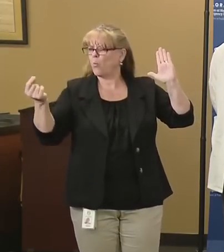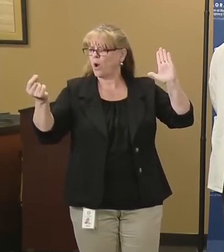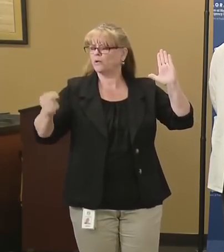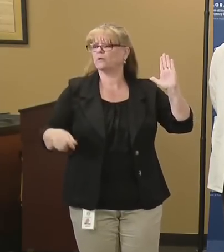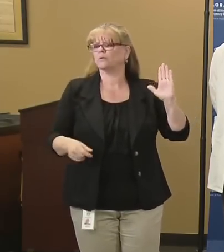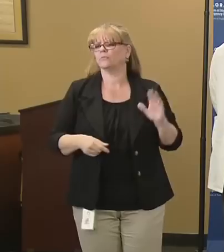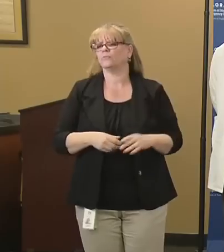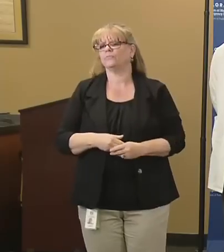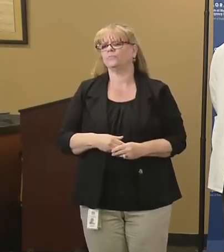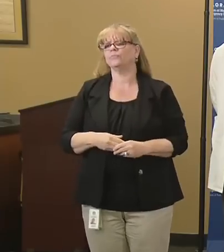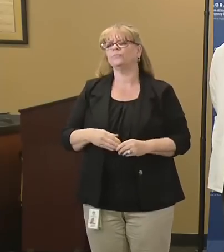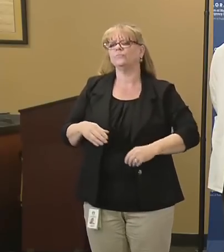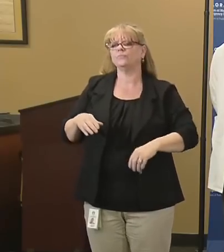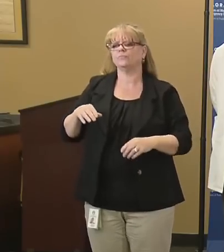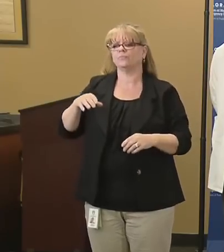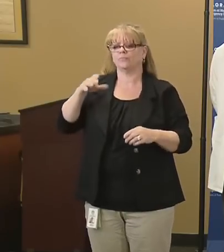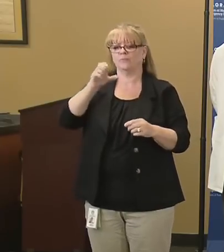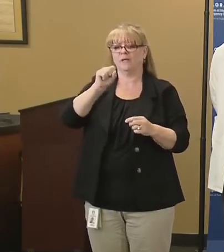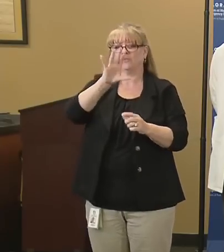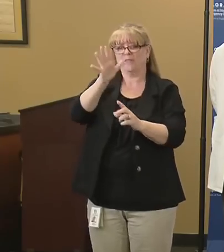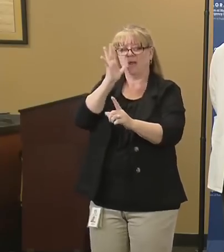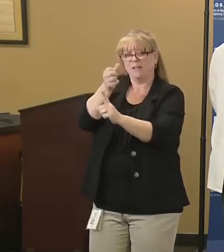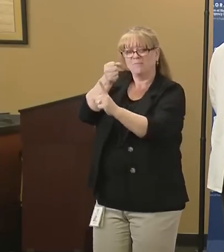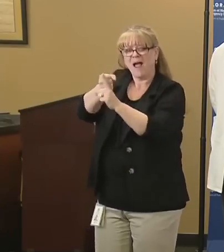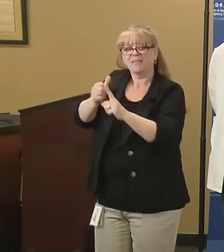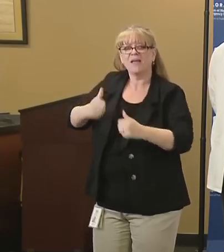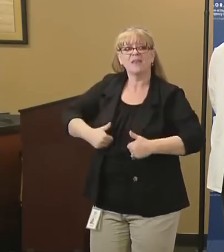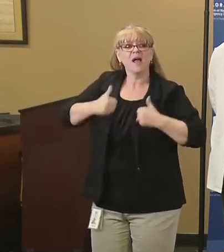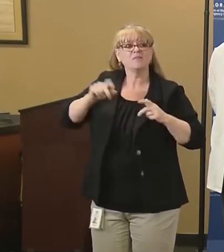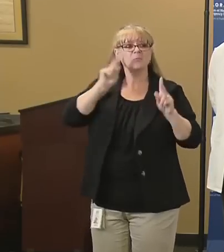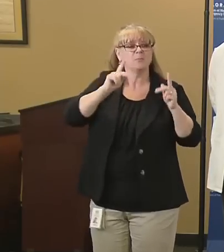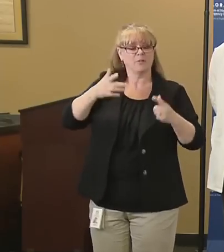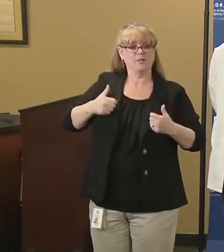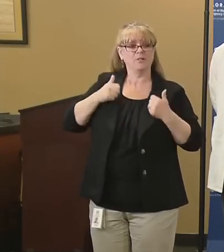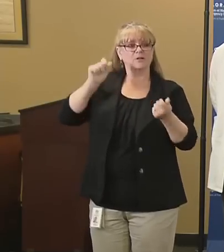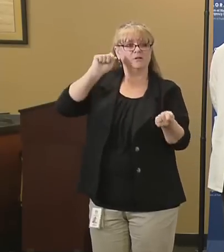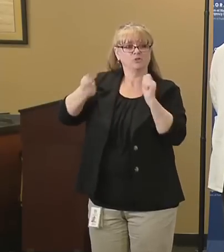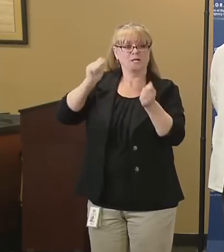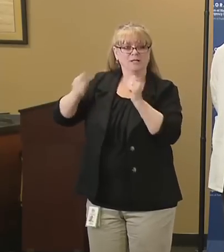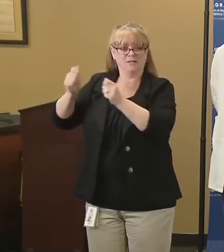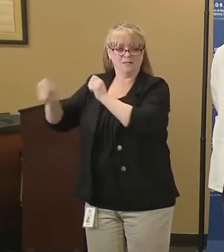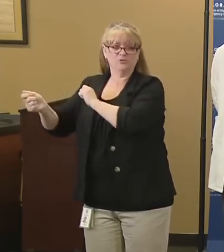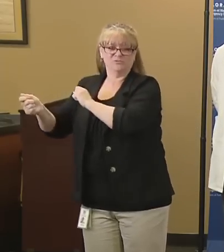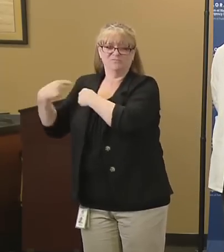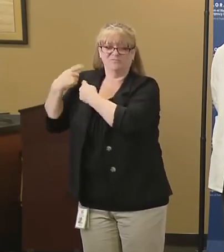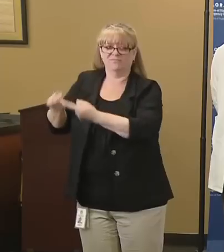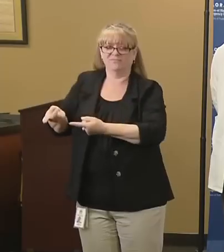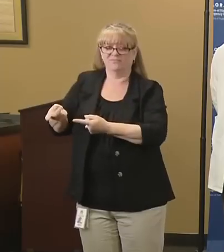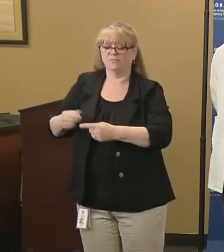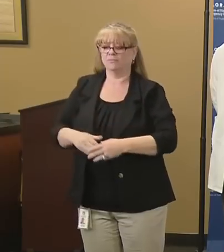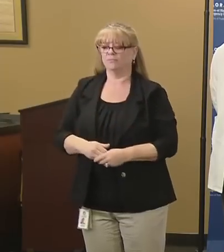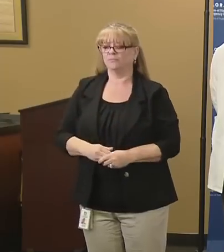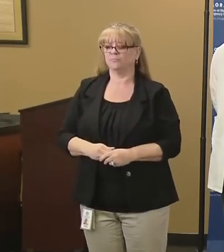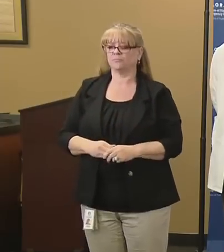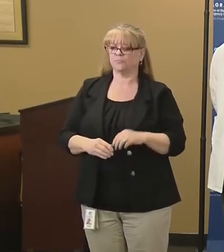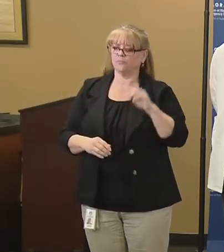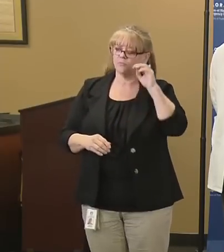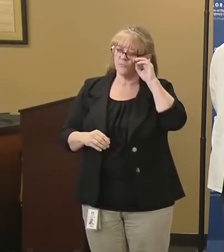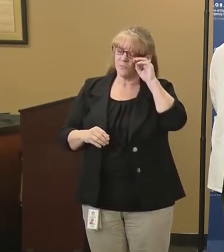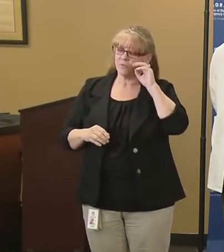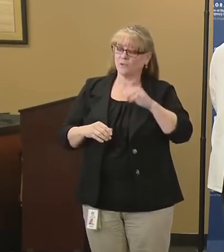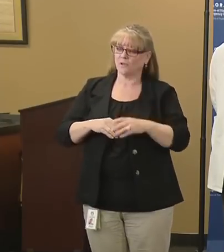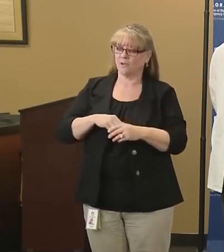forever. This also helps make sure that Colorado can compete on a level playing field with states like New York and Washington when it comes